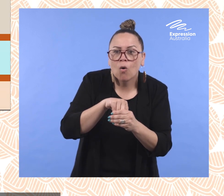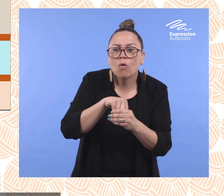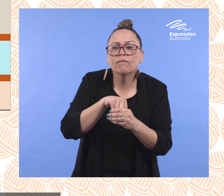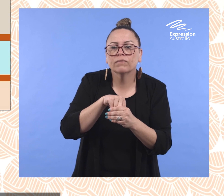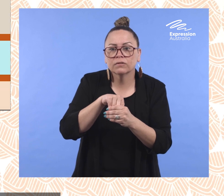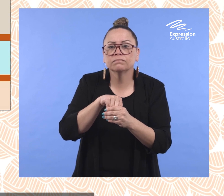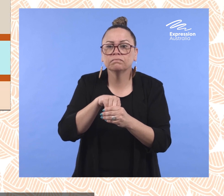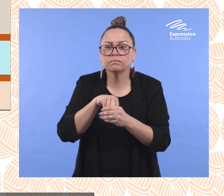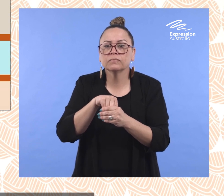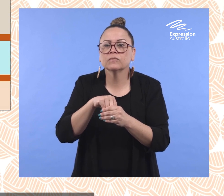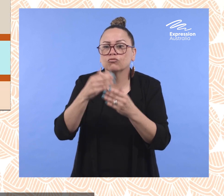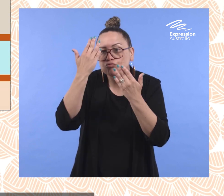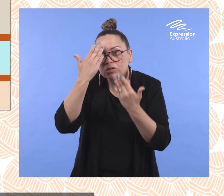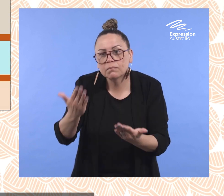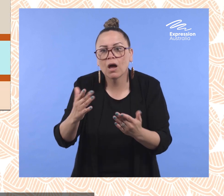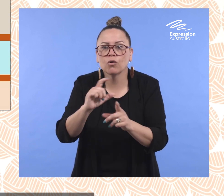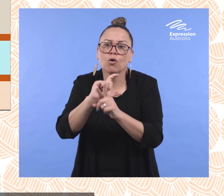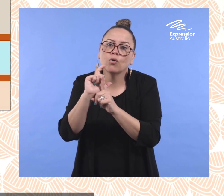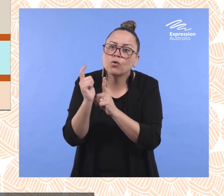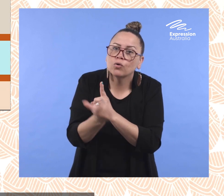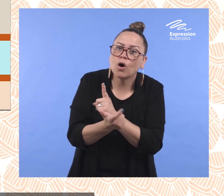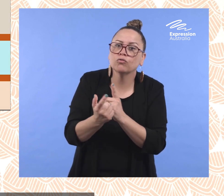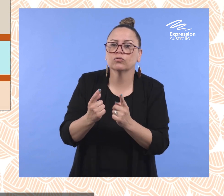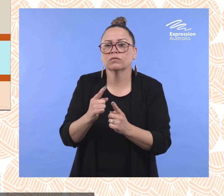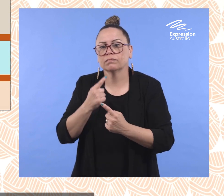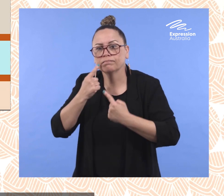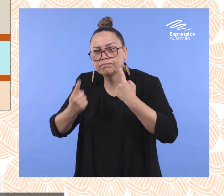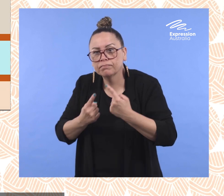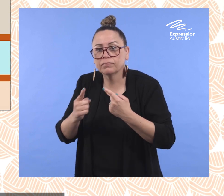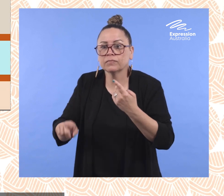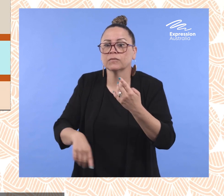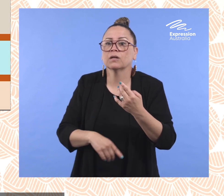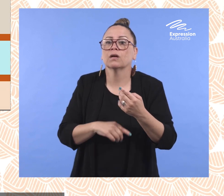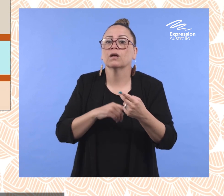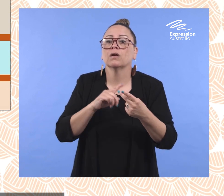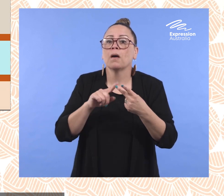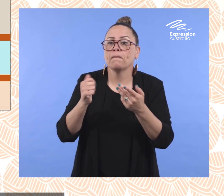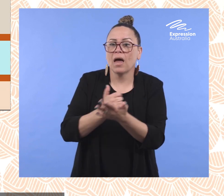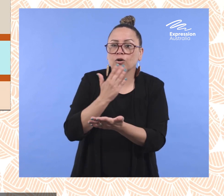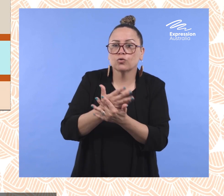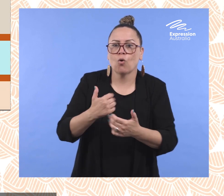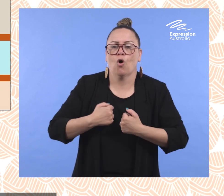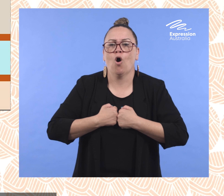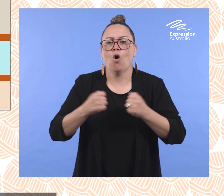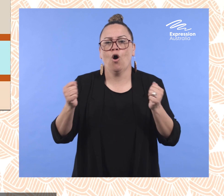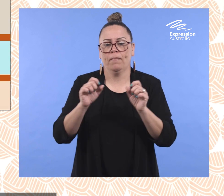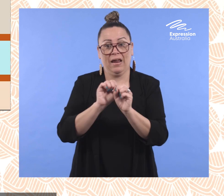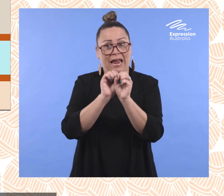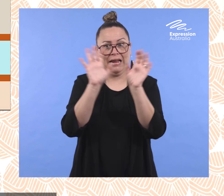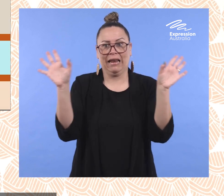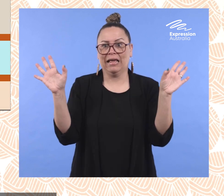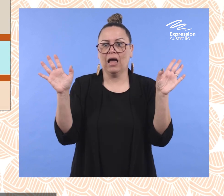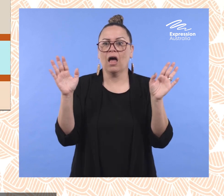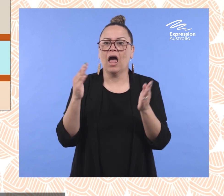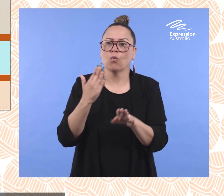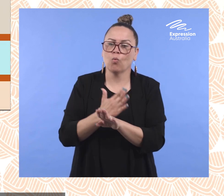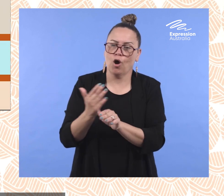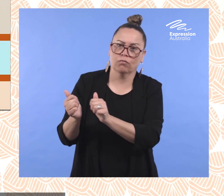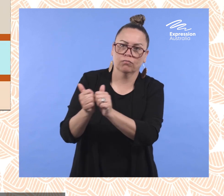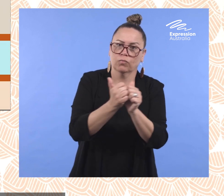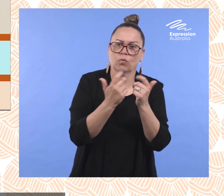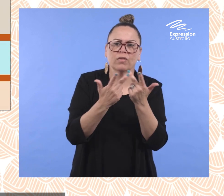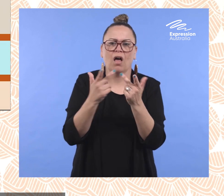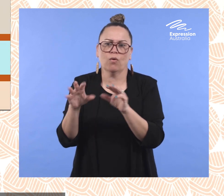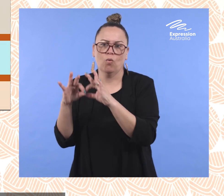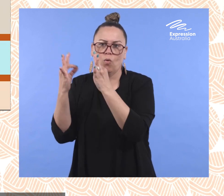informed. It'll be accountable and transparent. And it will work alongside existing organisations and